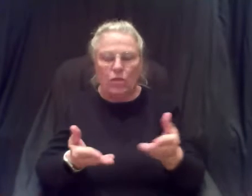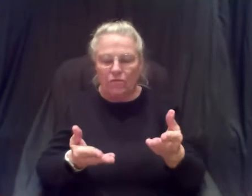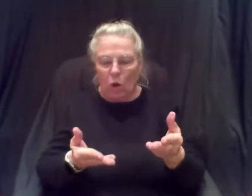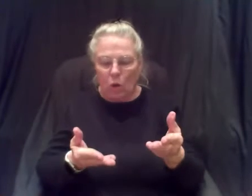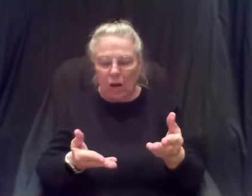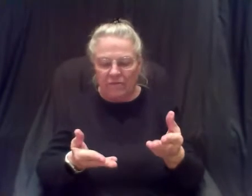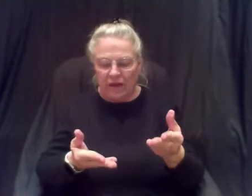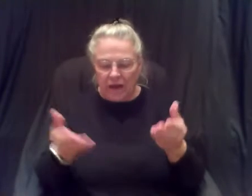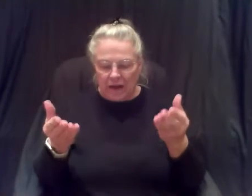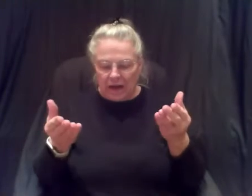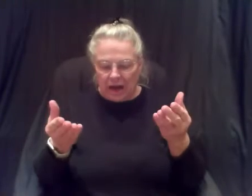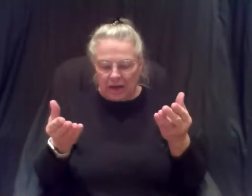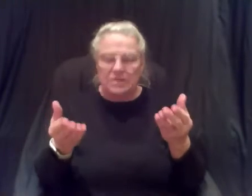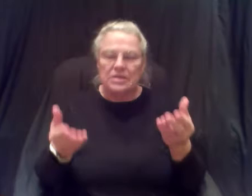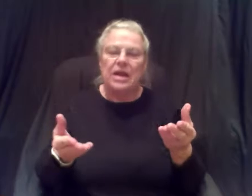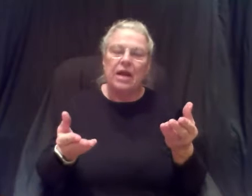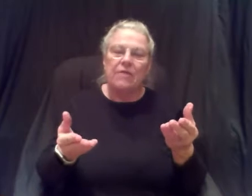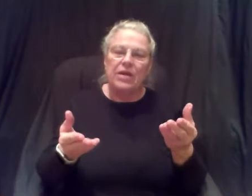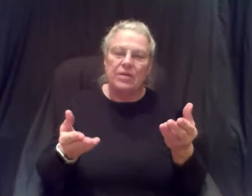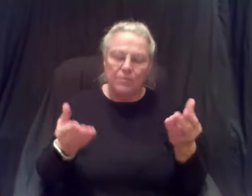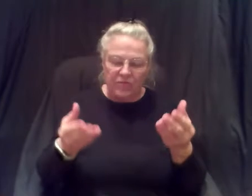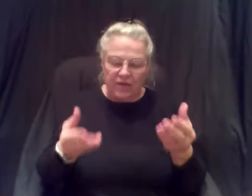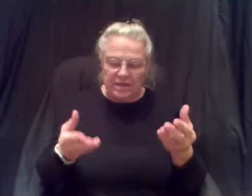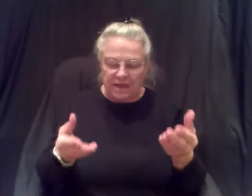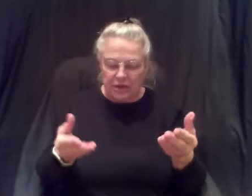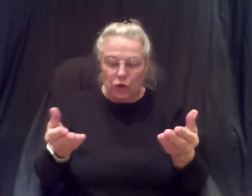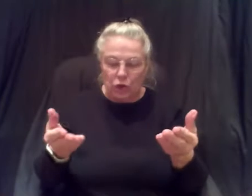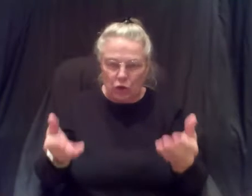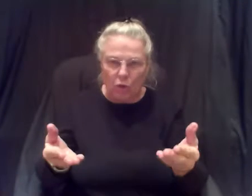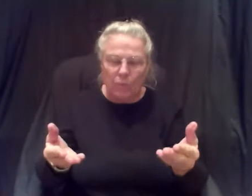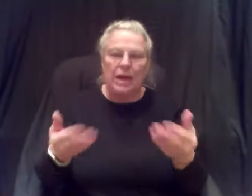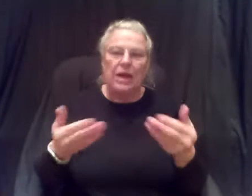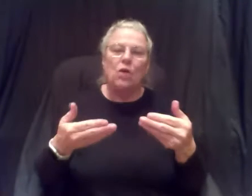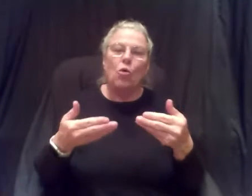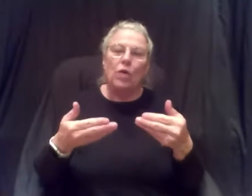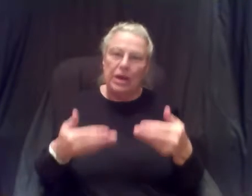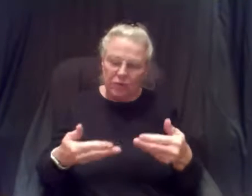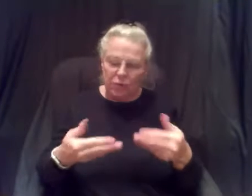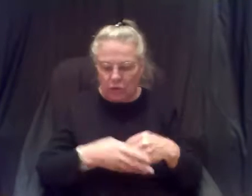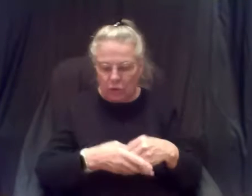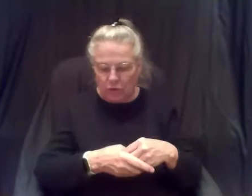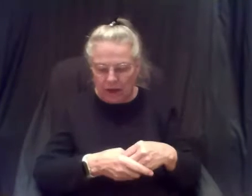flow of it, see if it fits into your meaning or if you can do without it.